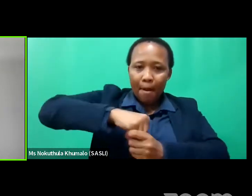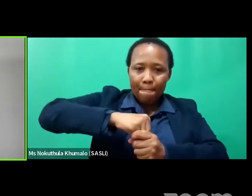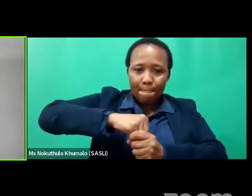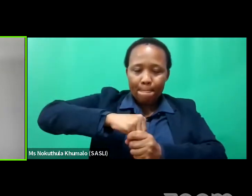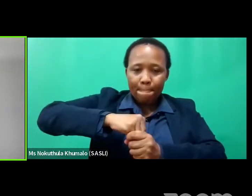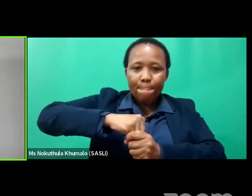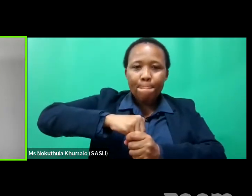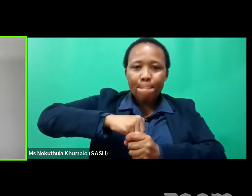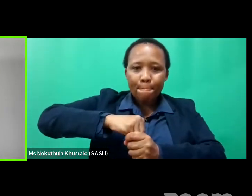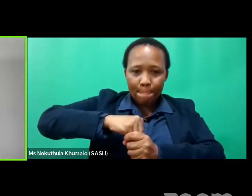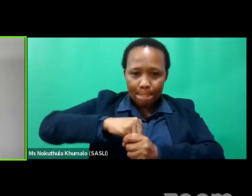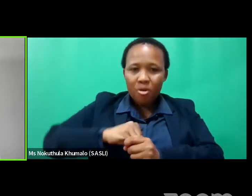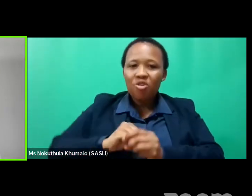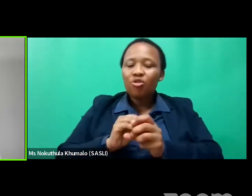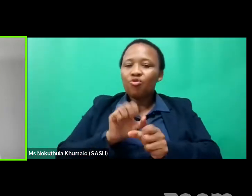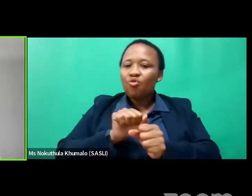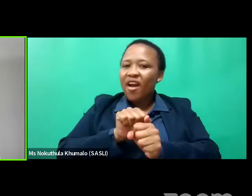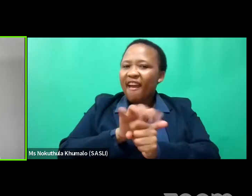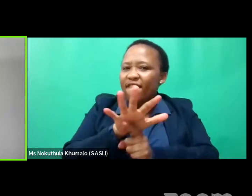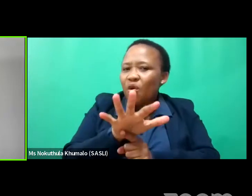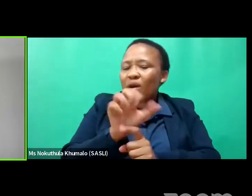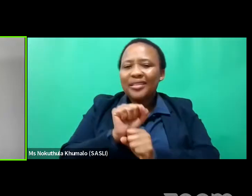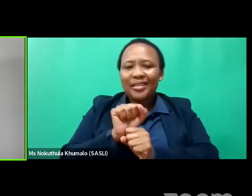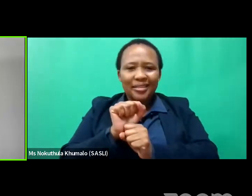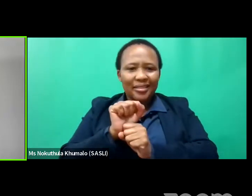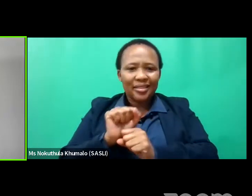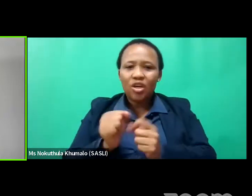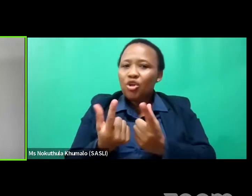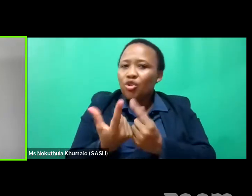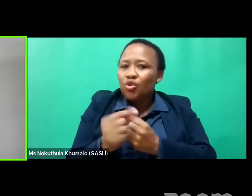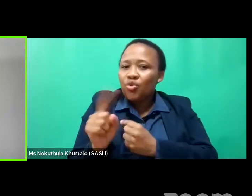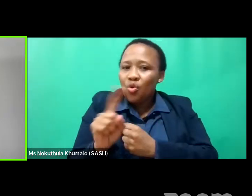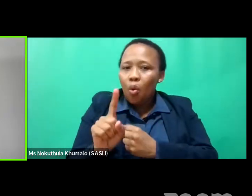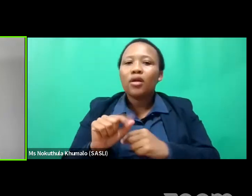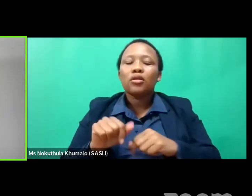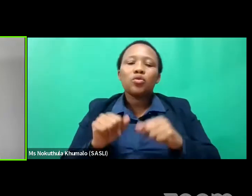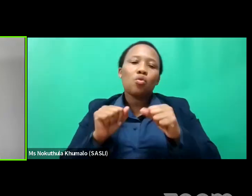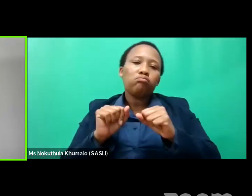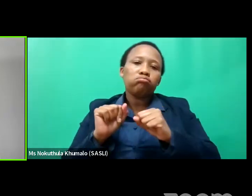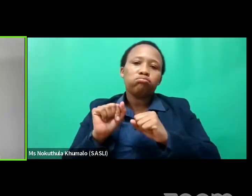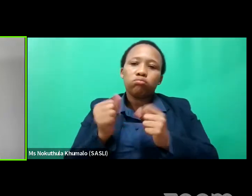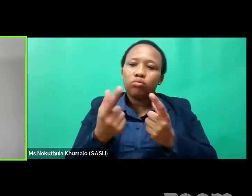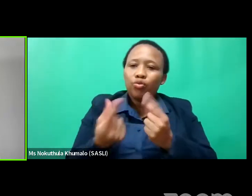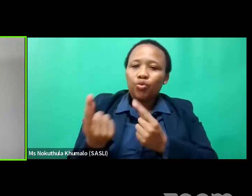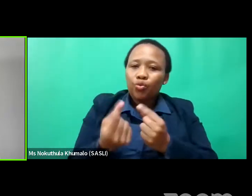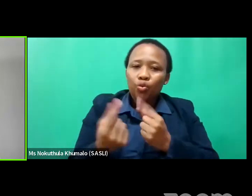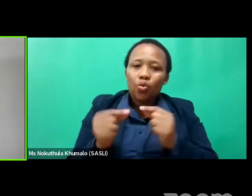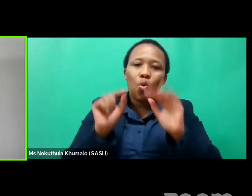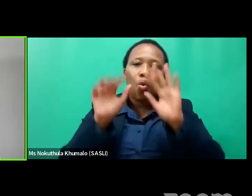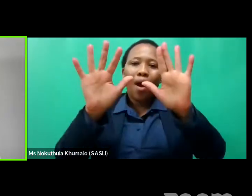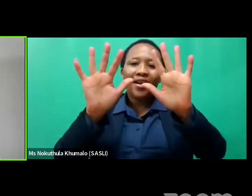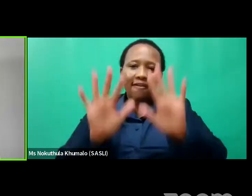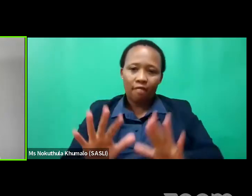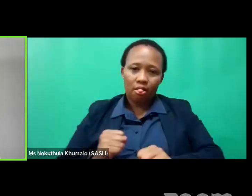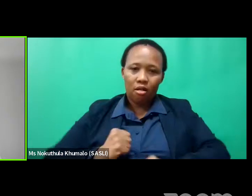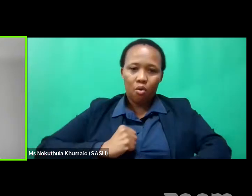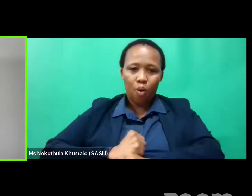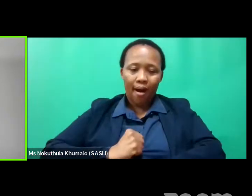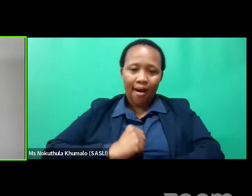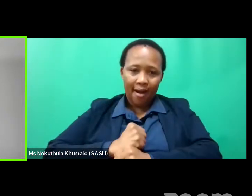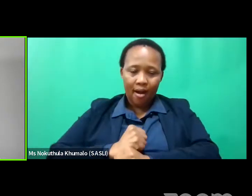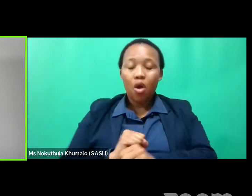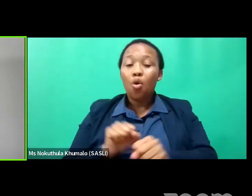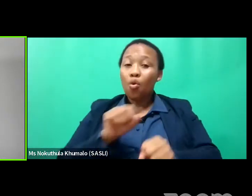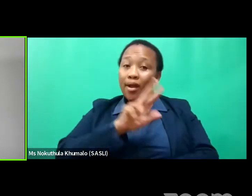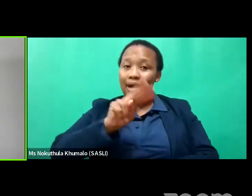that will bring resources and influences to bear on this wonderful work. across UKZN and from the